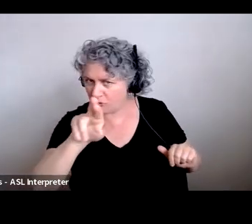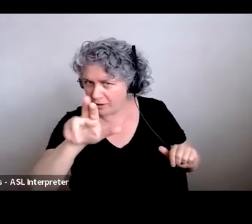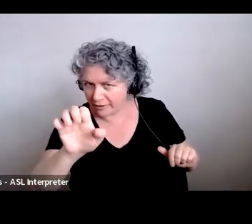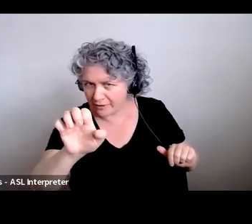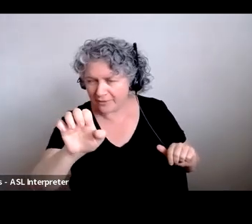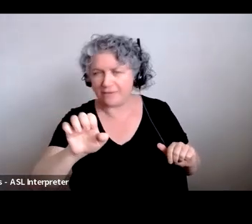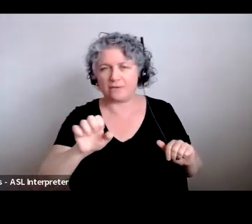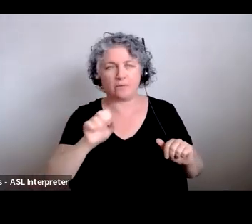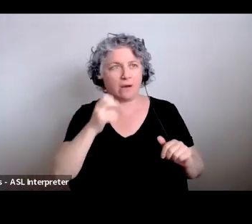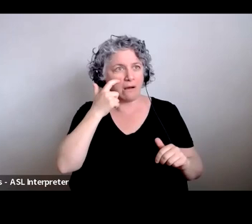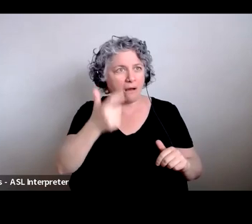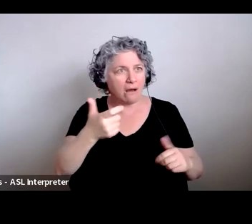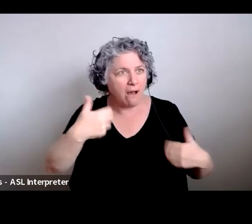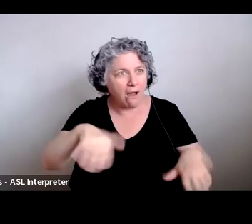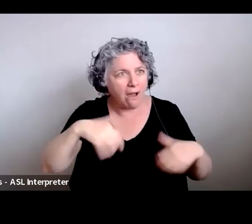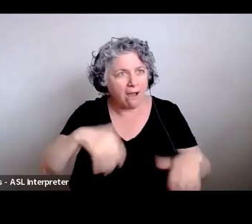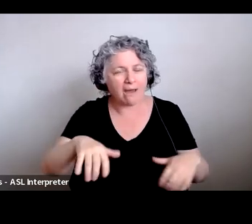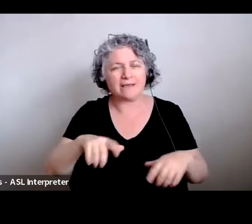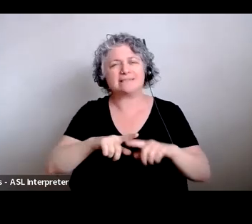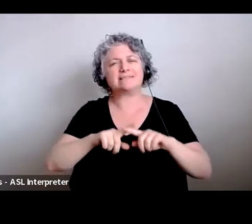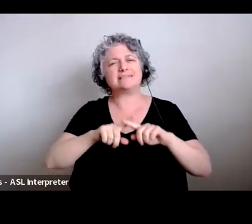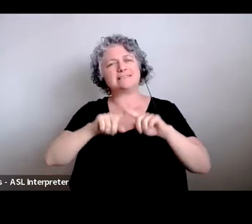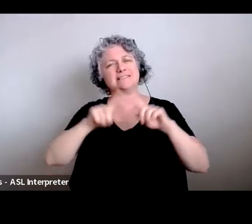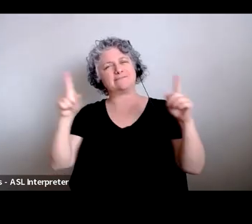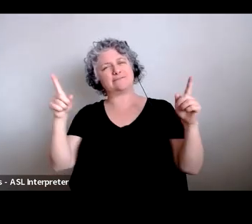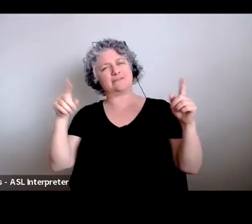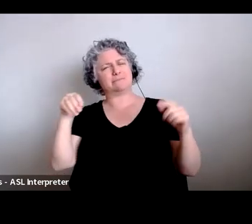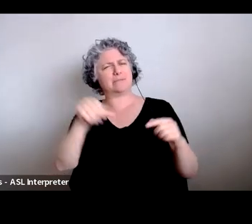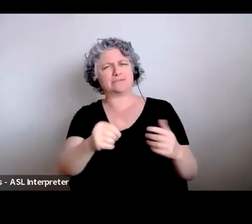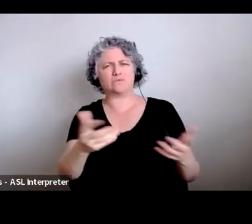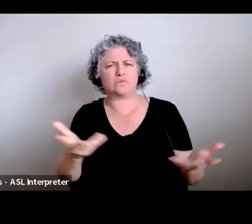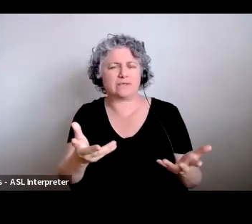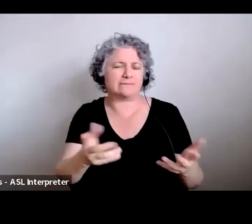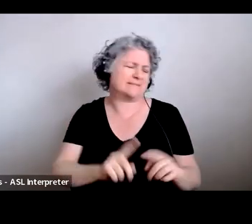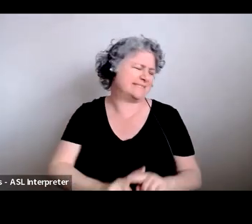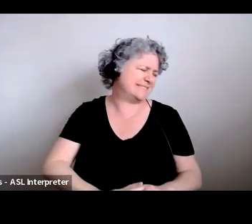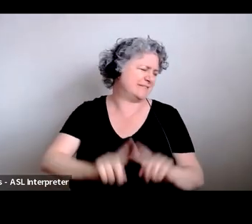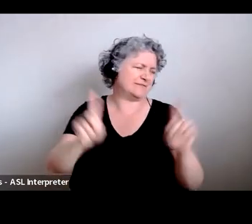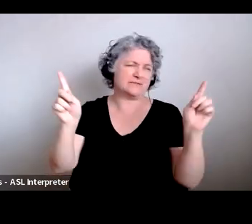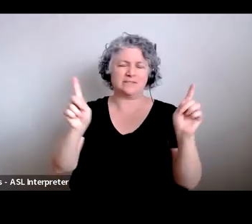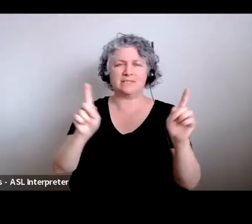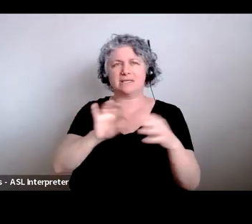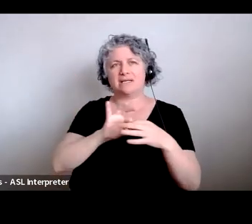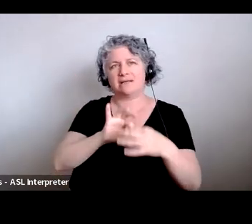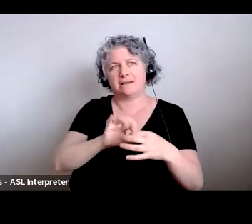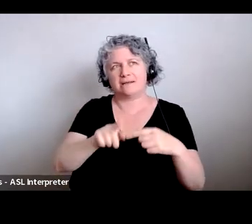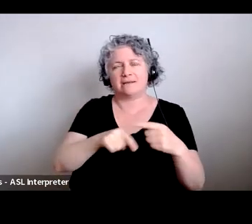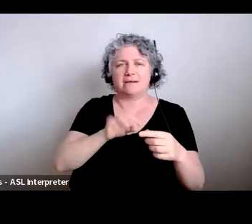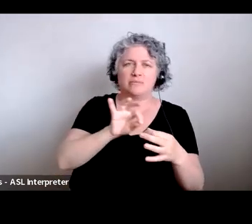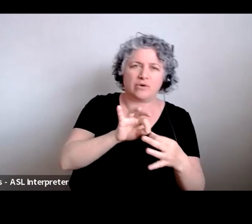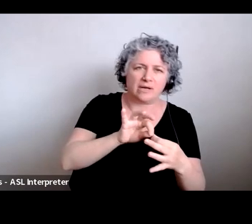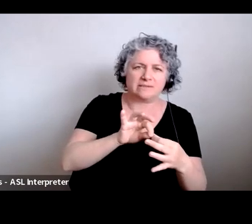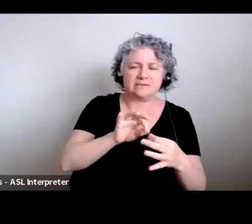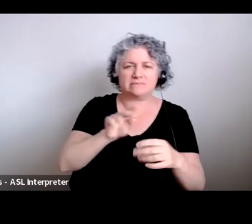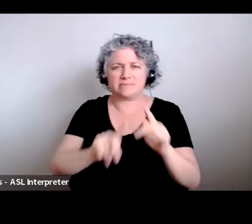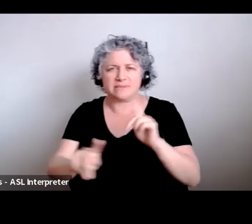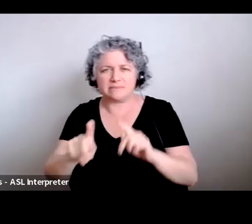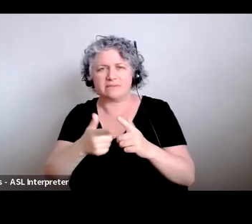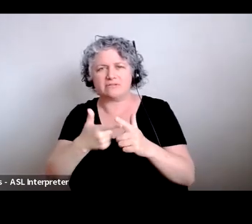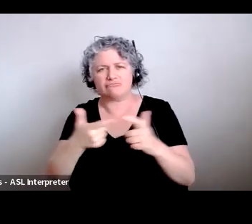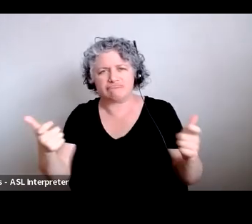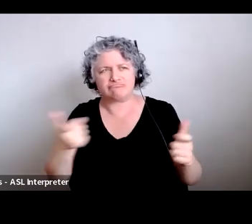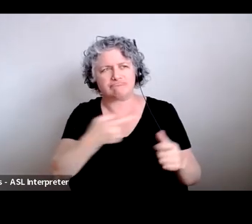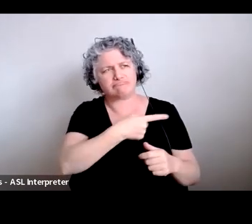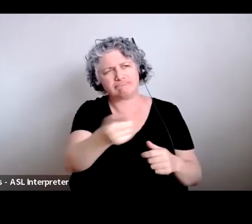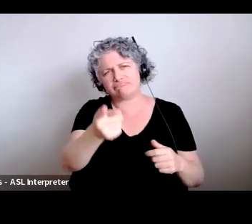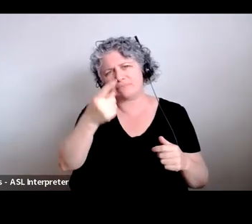And so we have a different connection to make around price and people and what it is that we're doing. And so